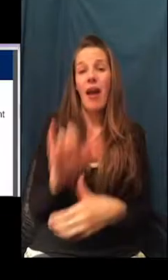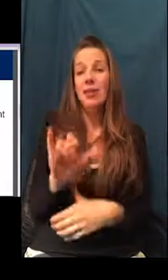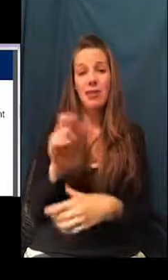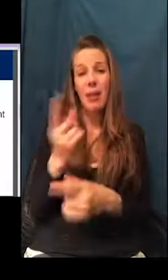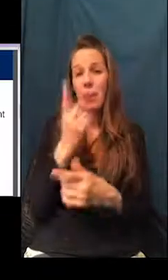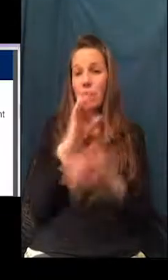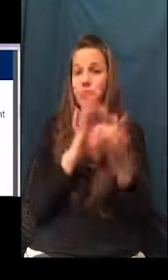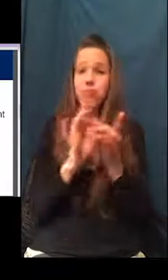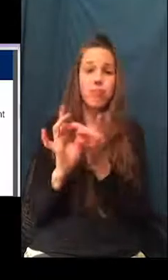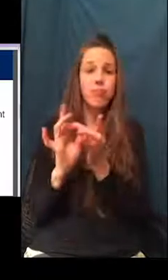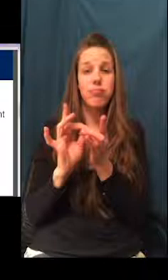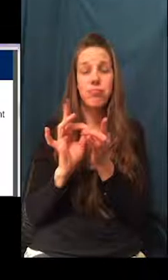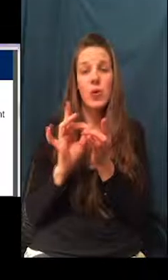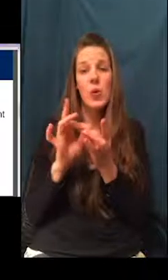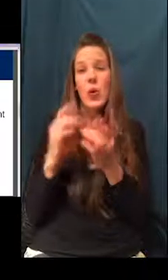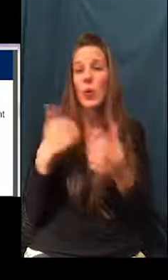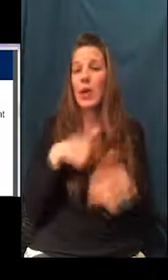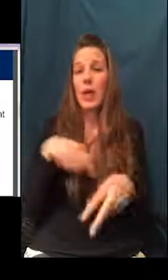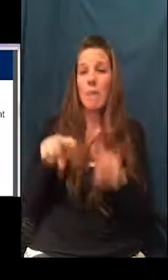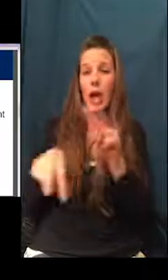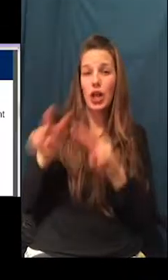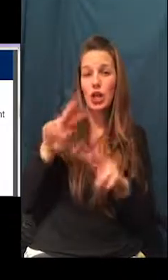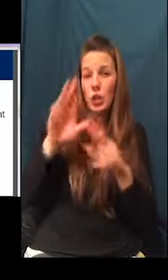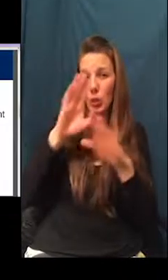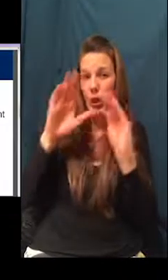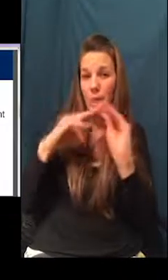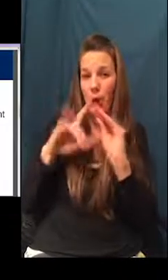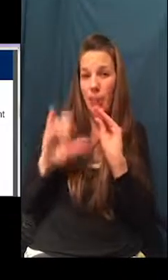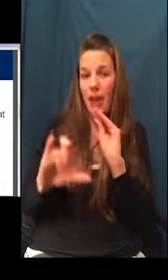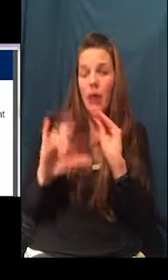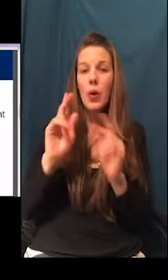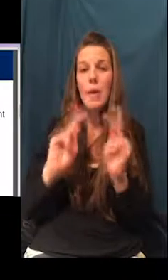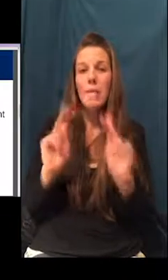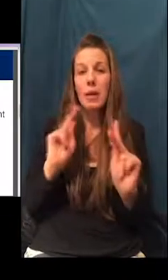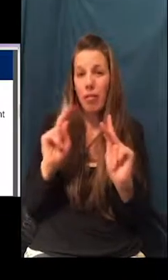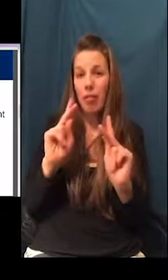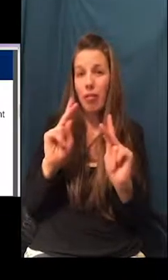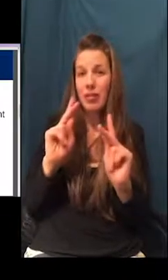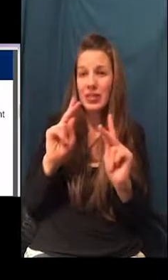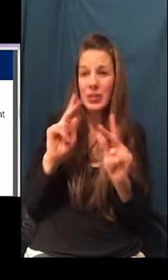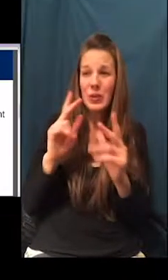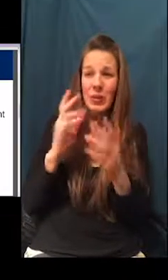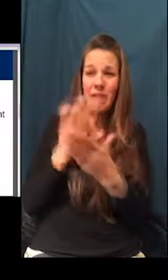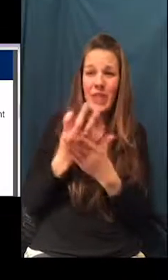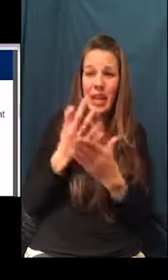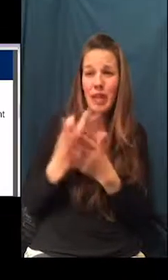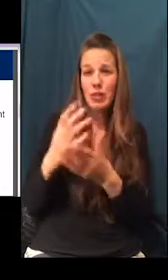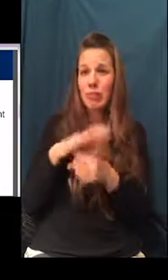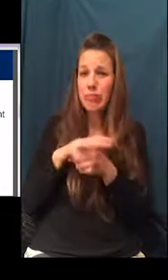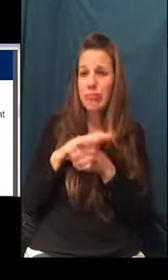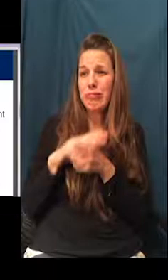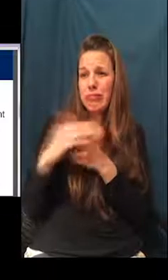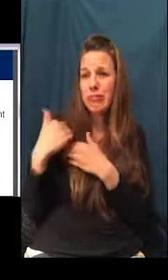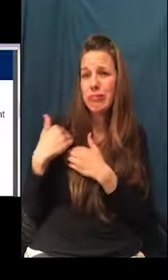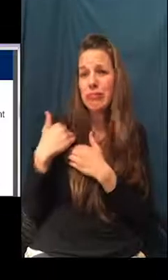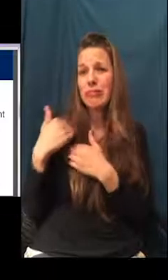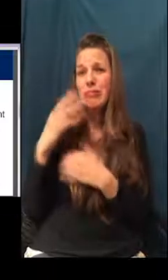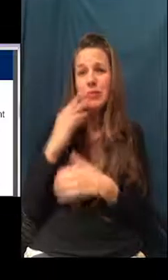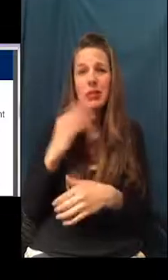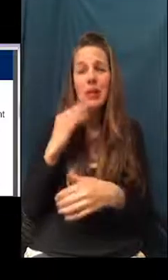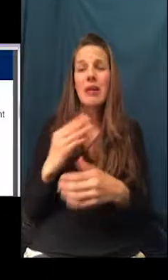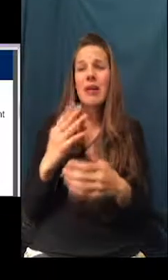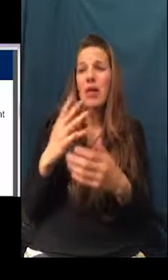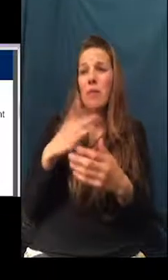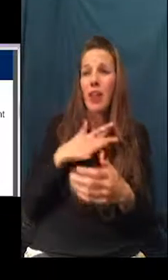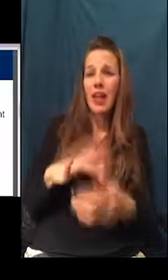kind of goes hand in hand and that we do kind of monitor and worry about, is that when people are under significant financial stress, people are more likely to